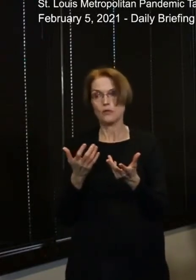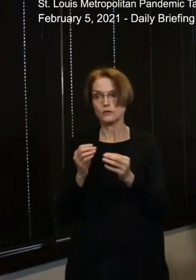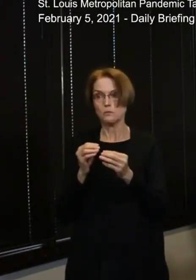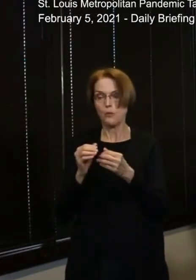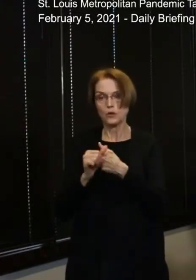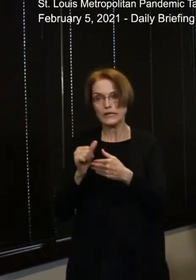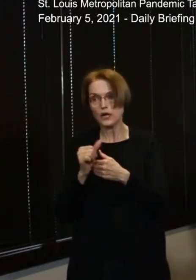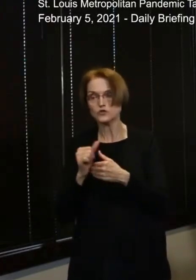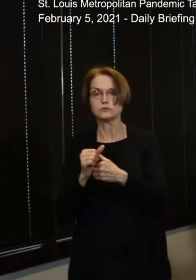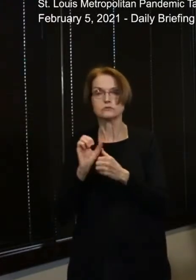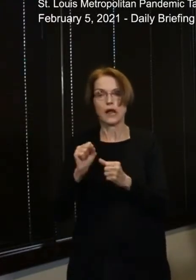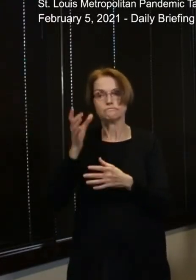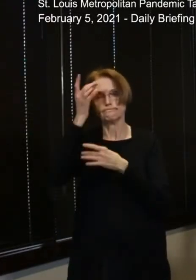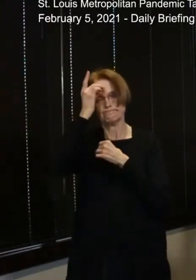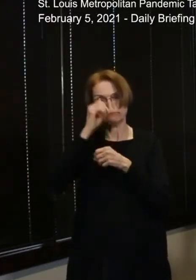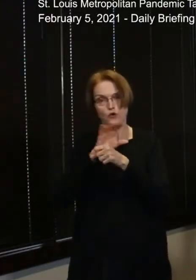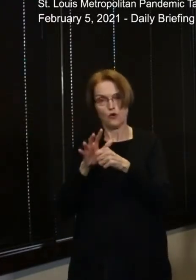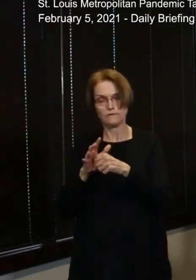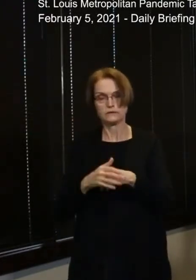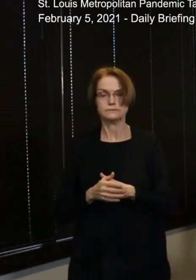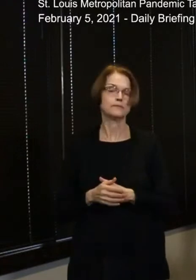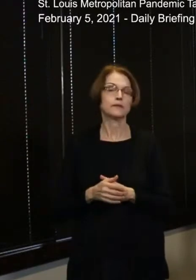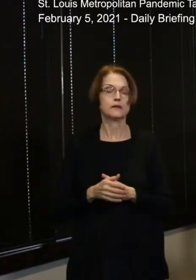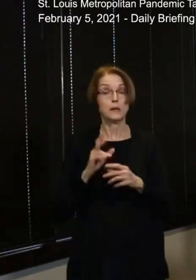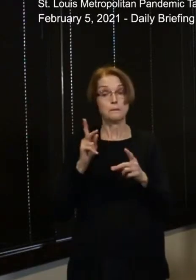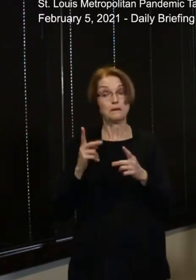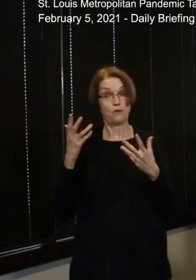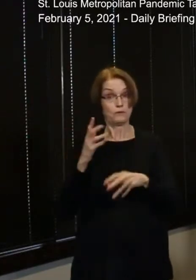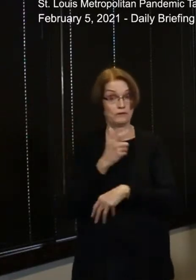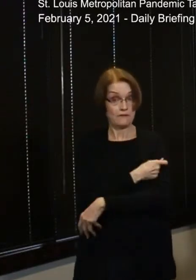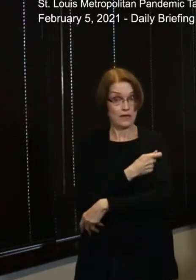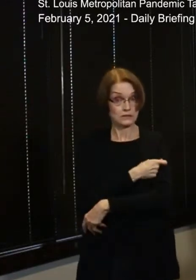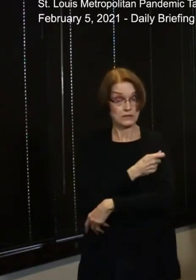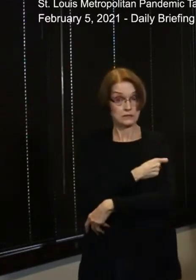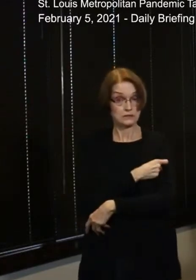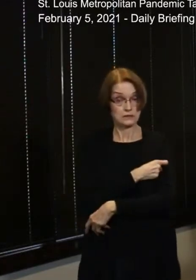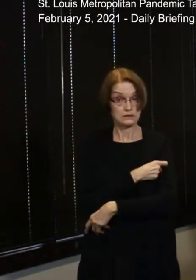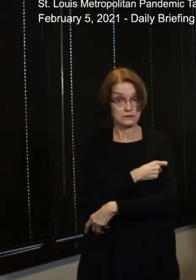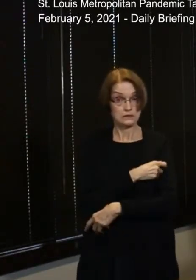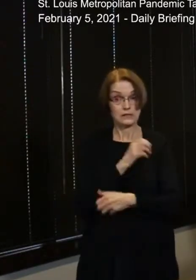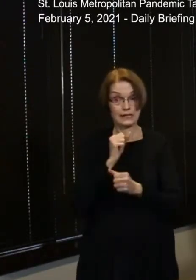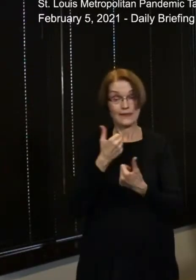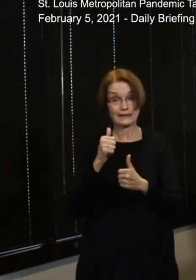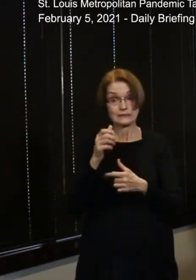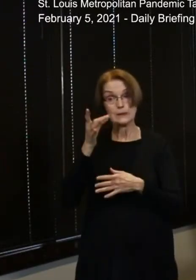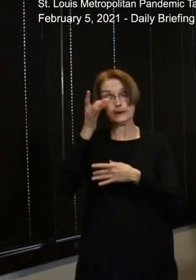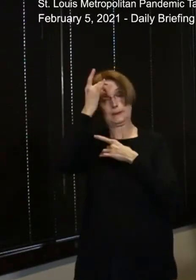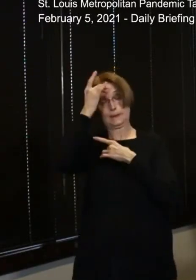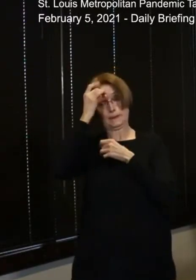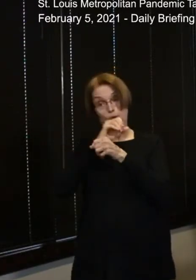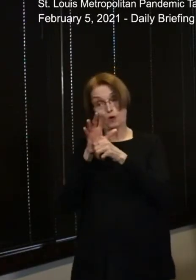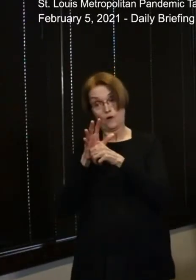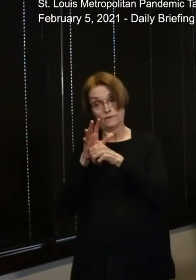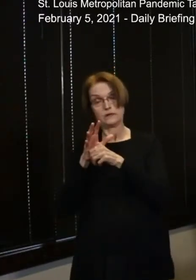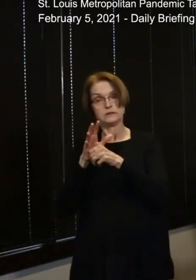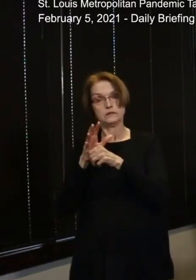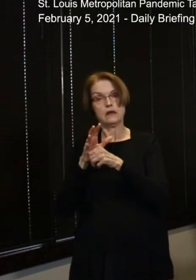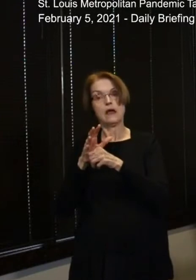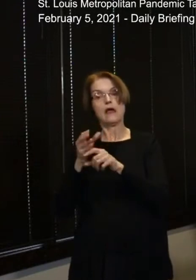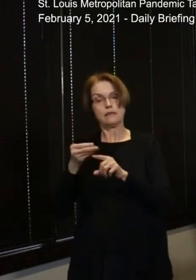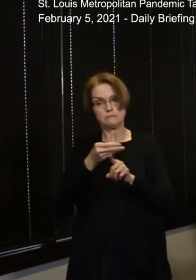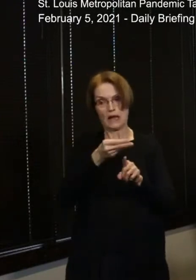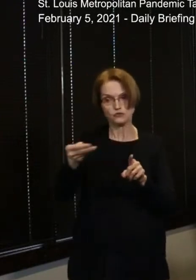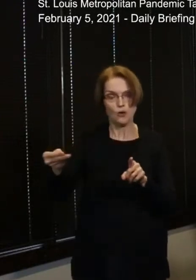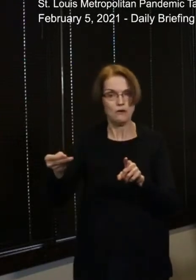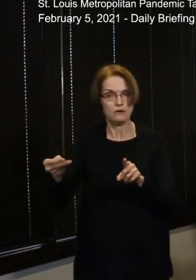country. For people who have been vaccinated, can they still contract and pass on the COVID-19